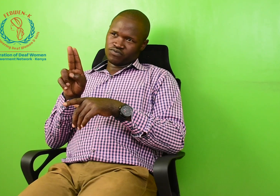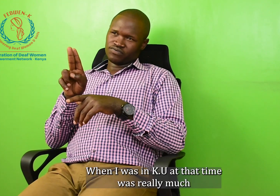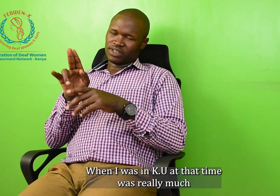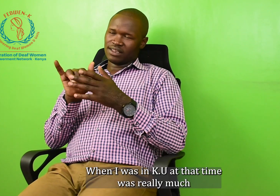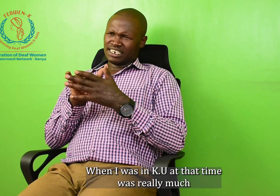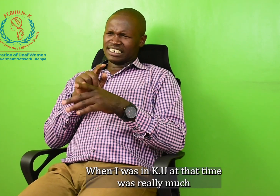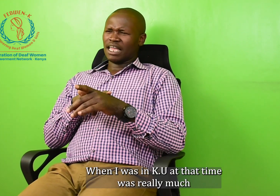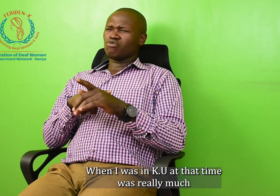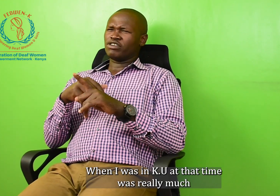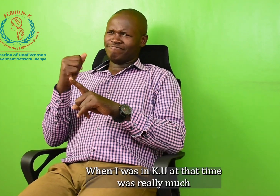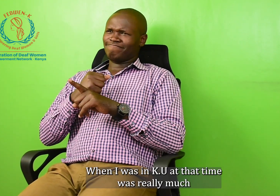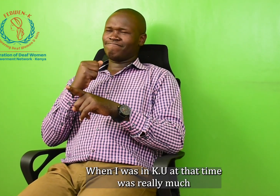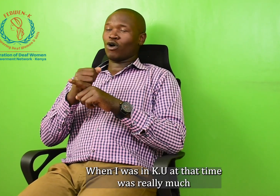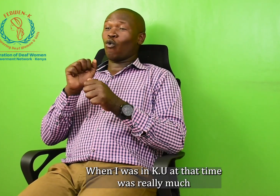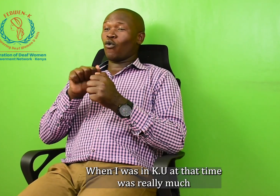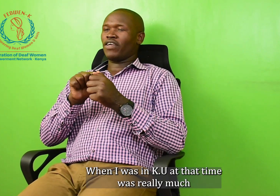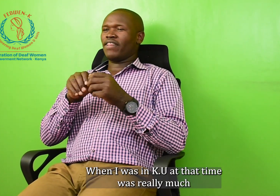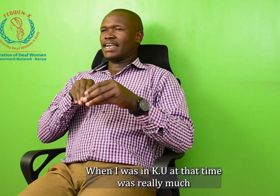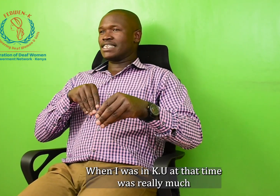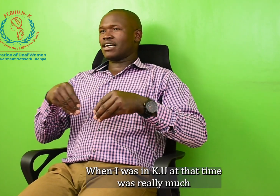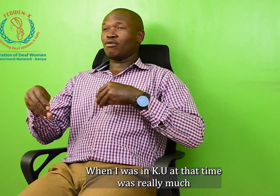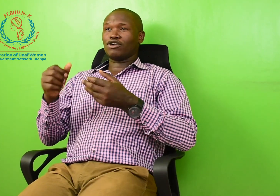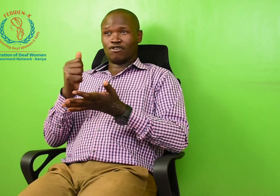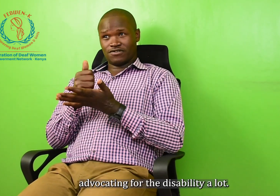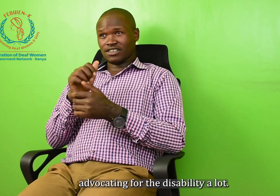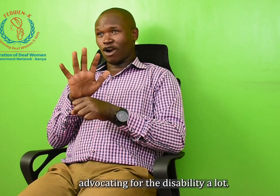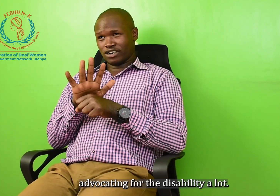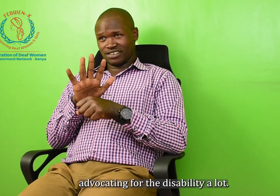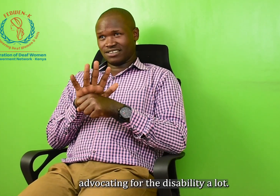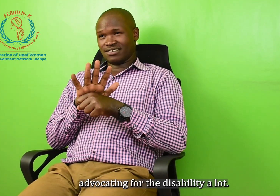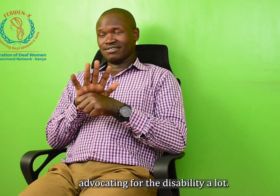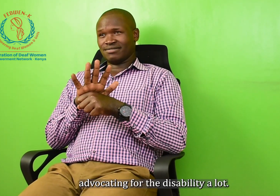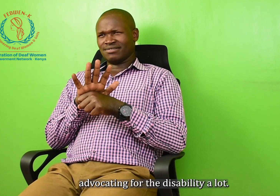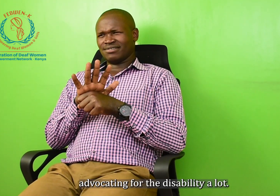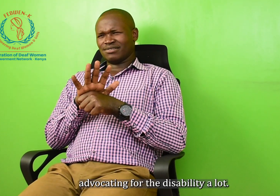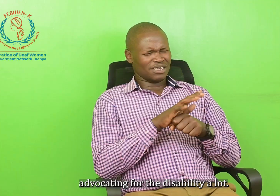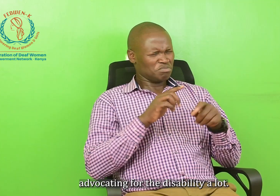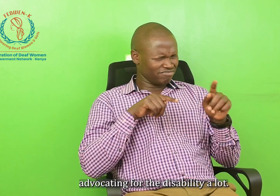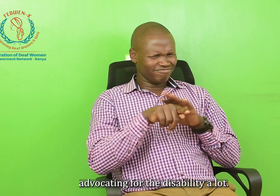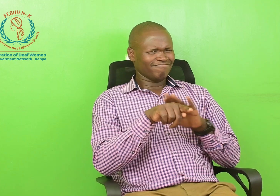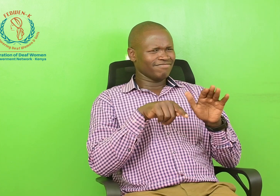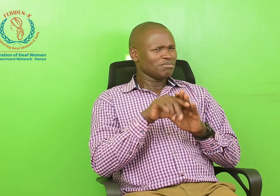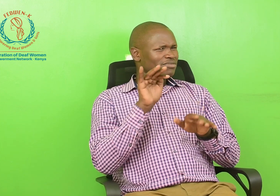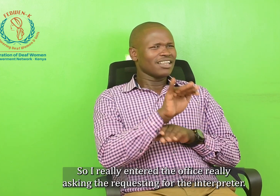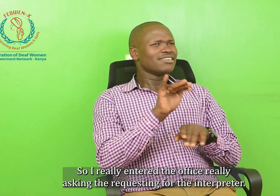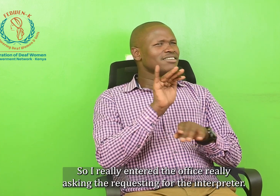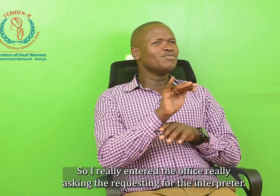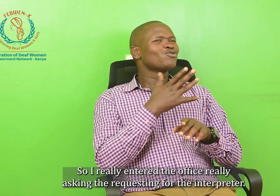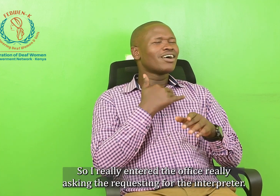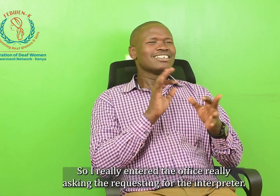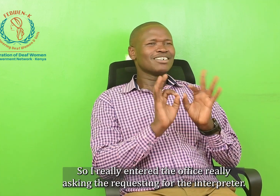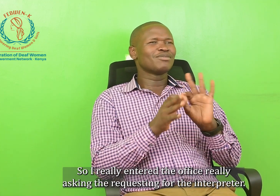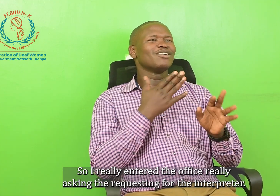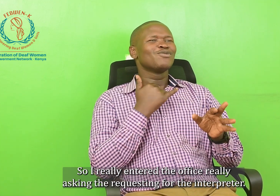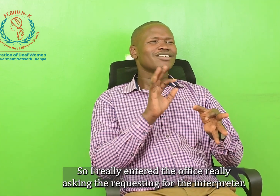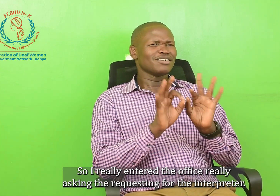When I was in KU, at that time I was really much advocating for the disability, a lot. So I really entered the office,